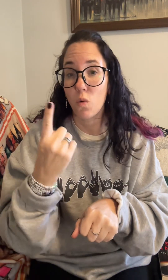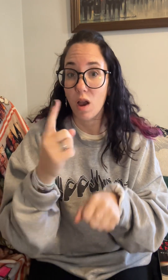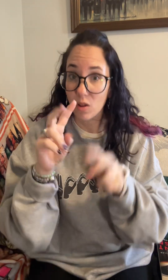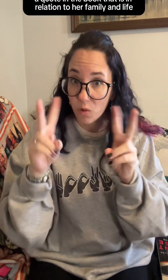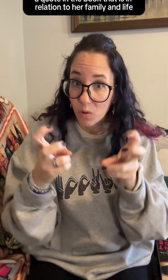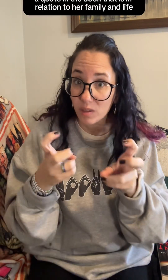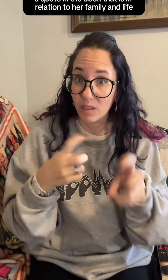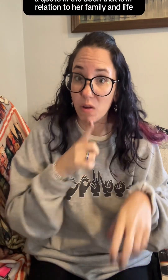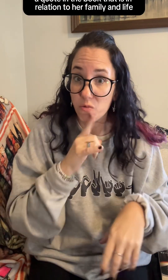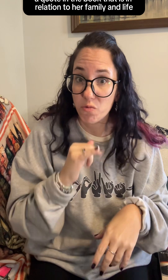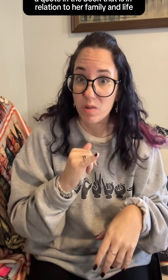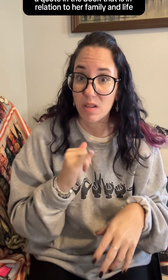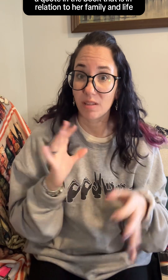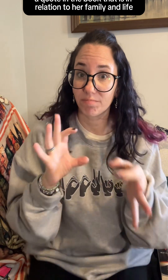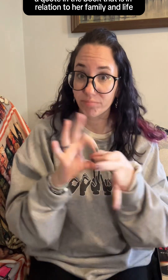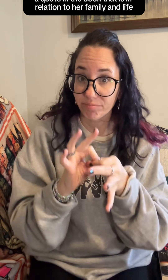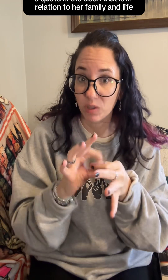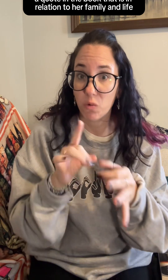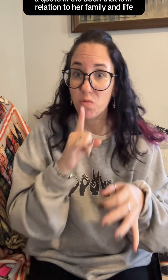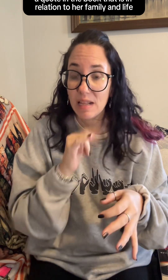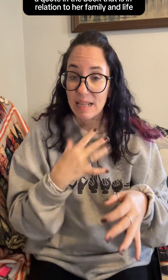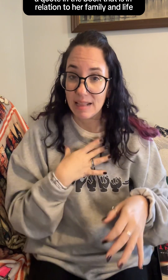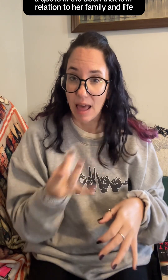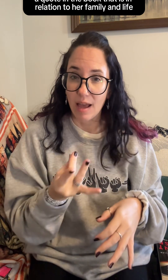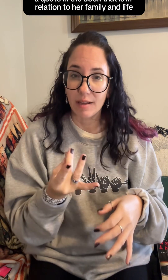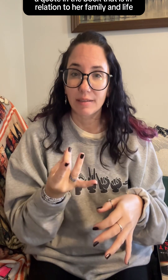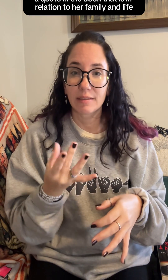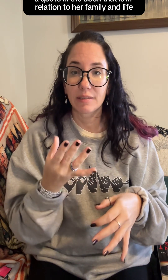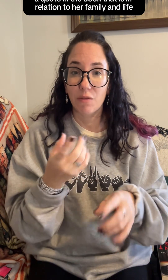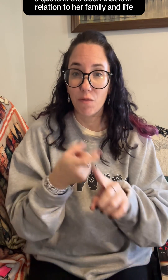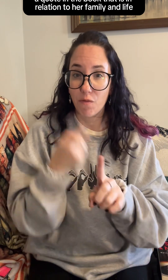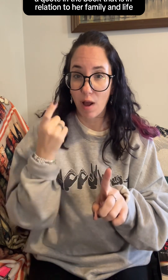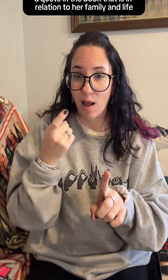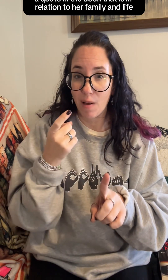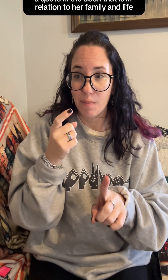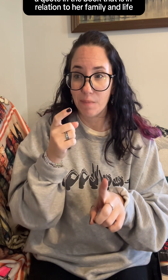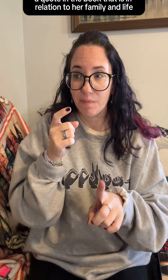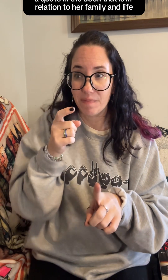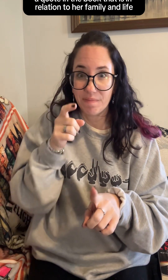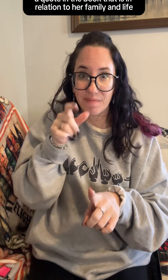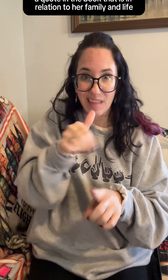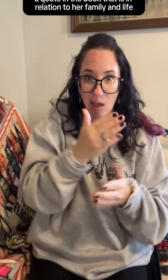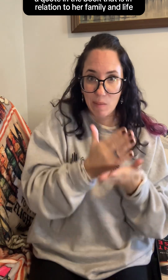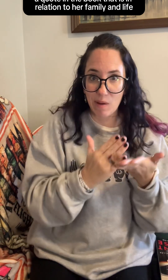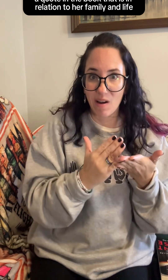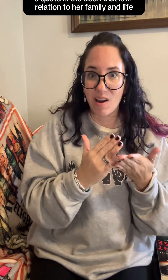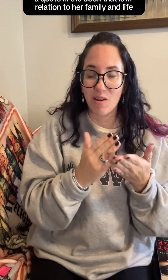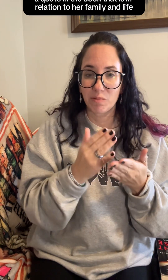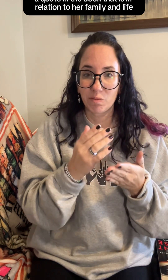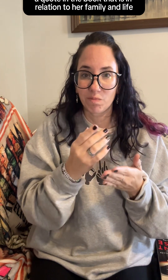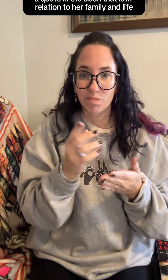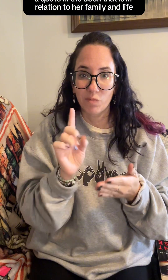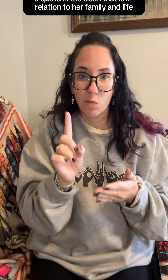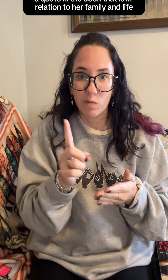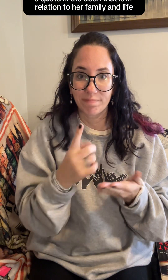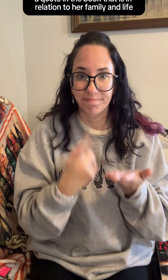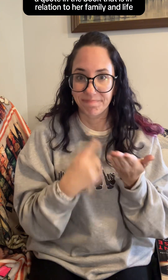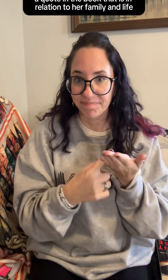And actually, I really connected to a quote in the book that is in relation to her family and